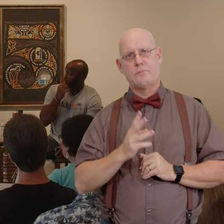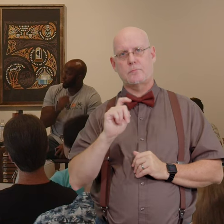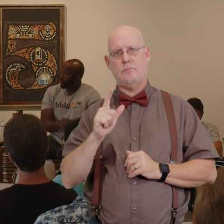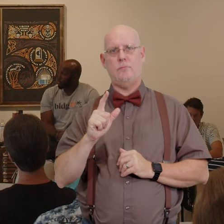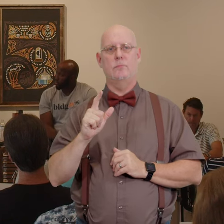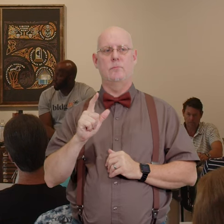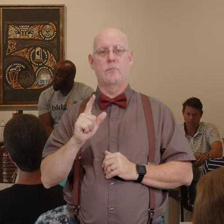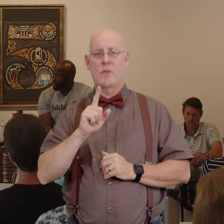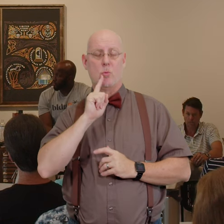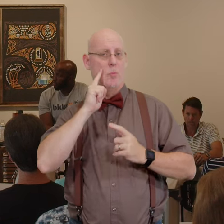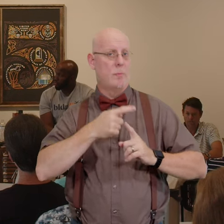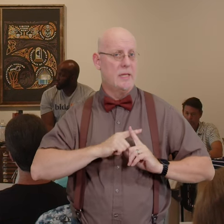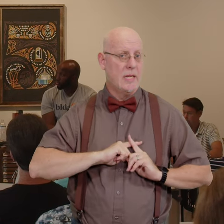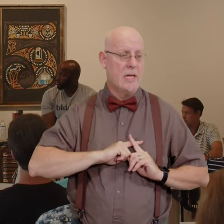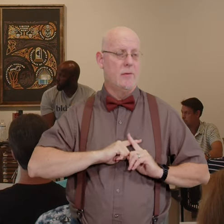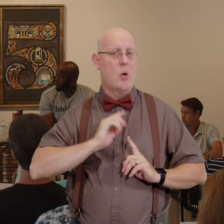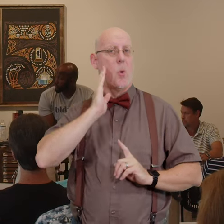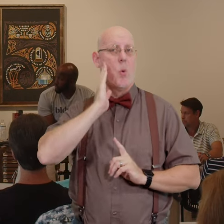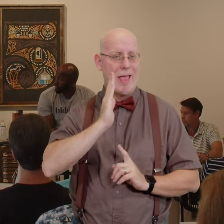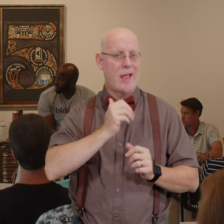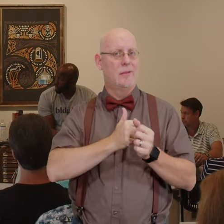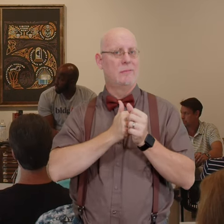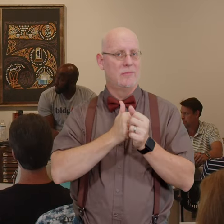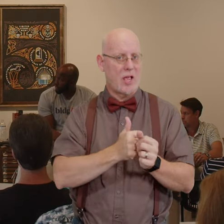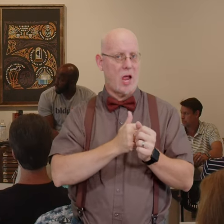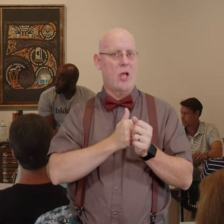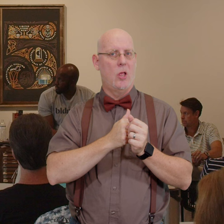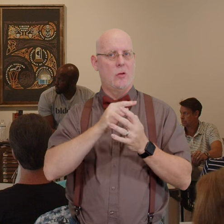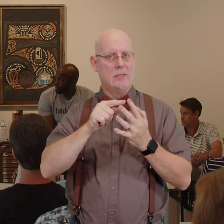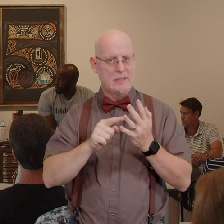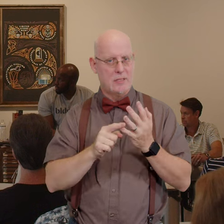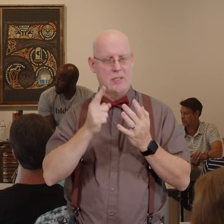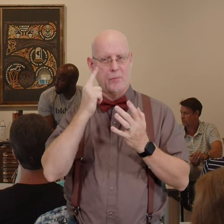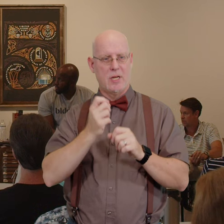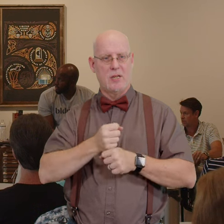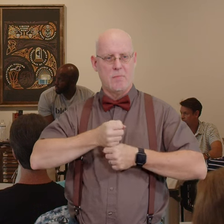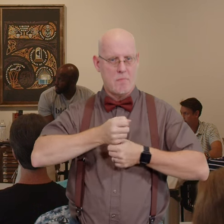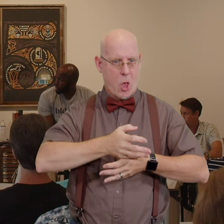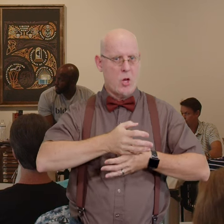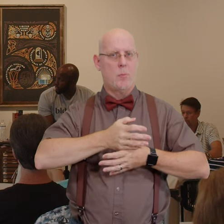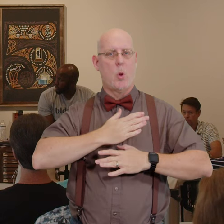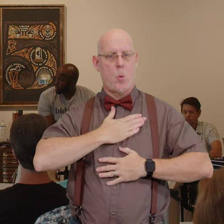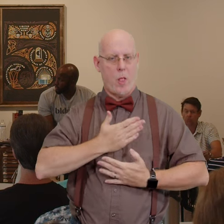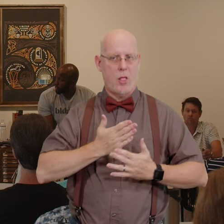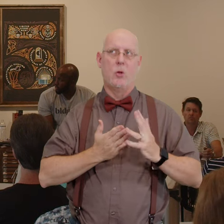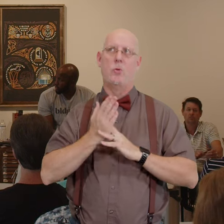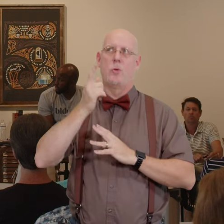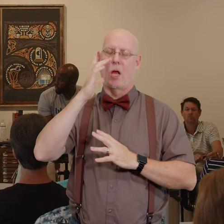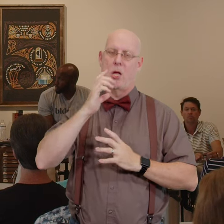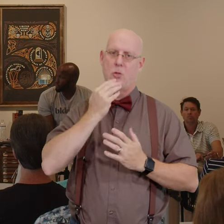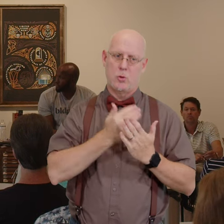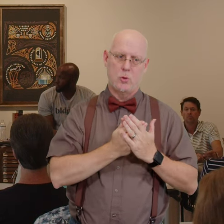well, a true believer will meet the conditions of the covenant because they have been made willing by